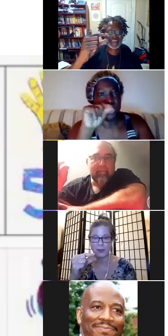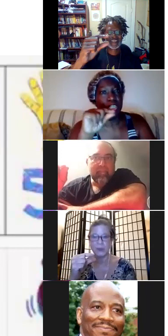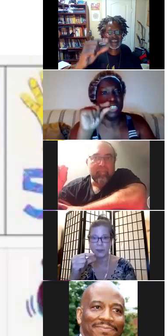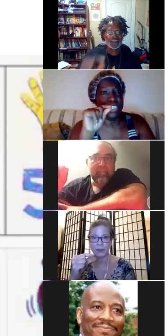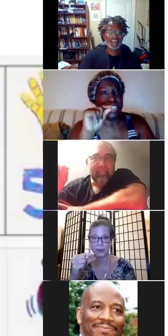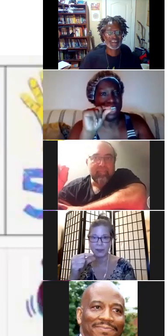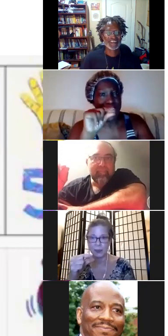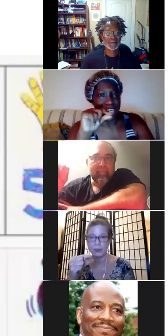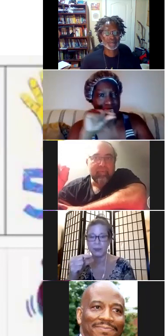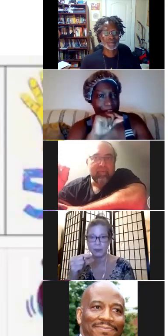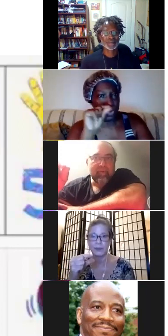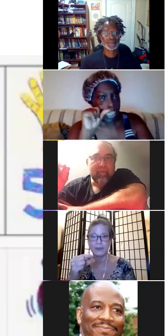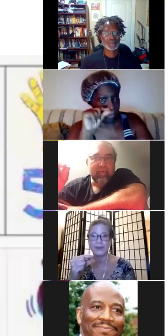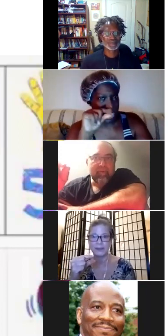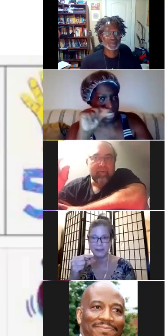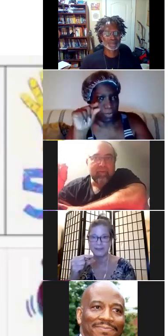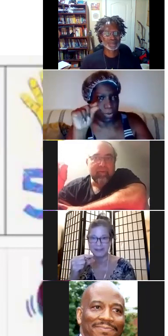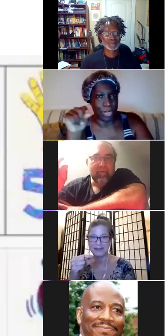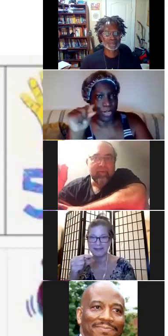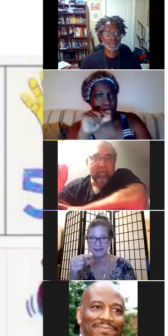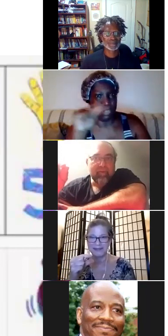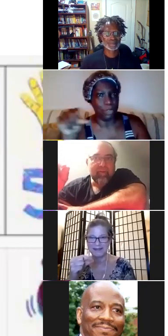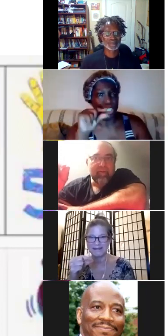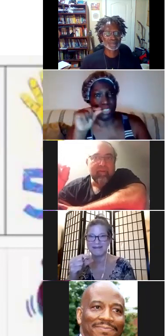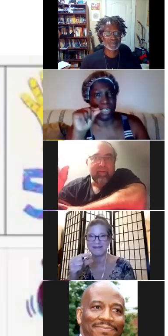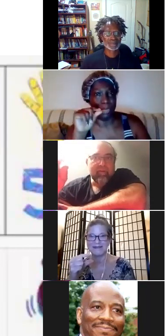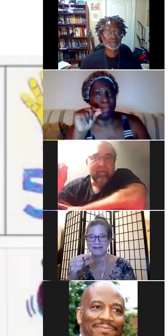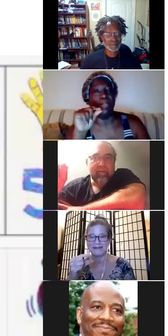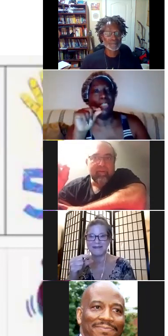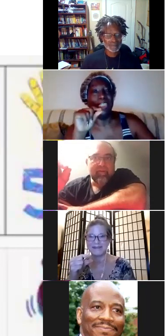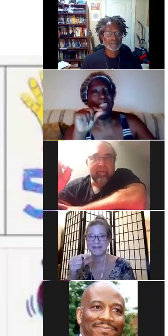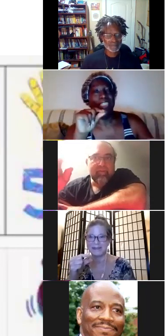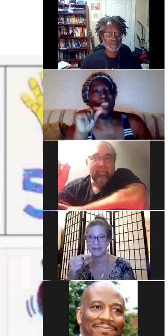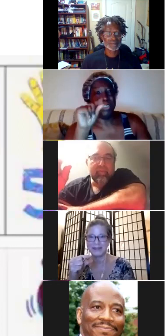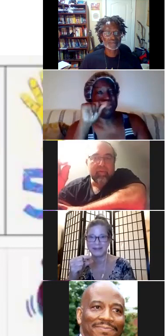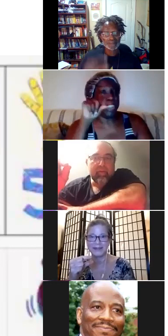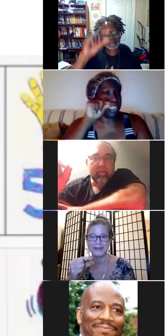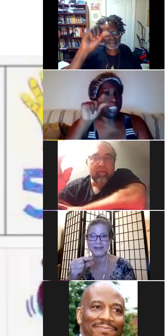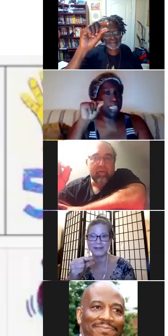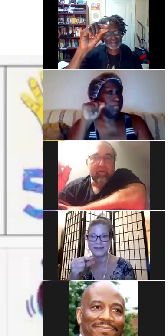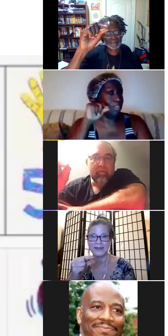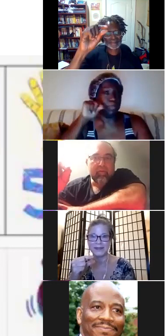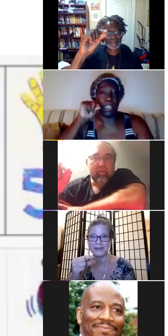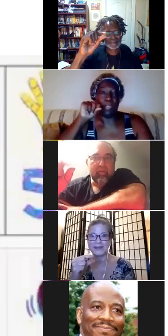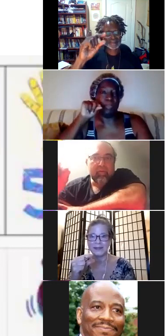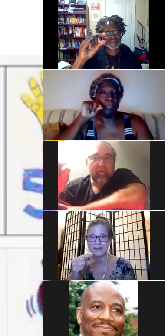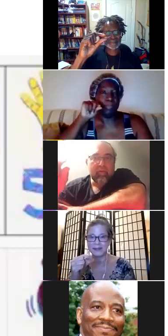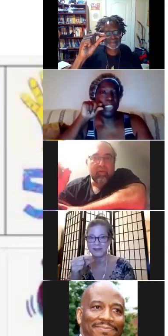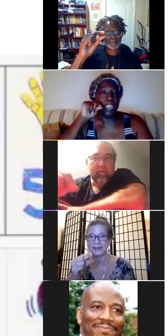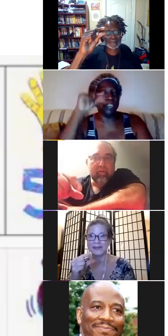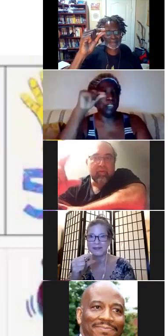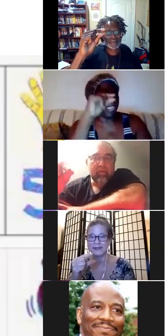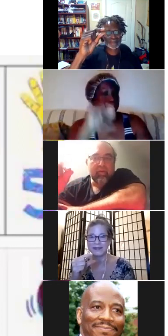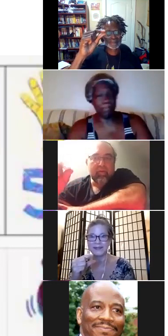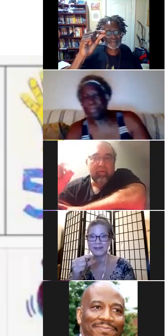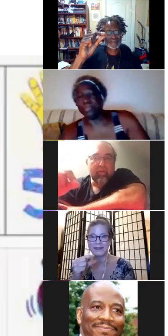I'm sure they're not going to get 20 mixed up with bird. They'll know what you're talking about. But that's the same sign for bird.